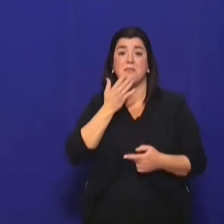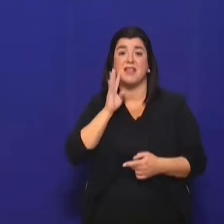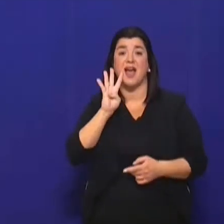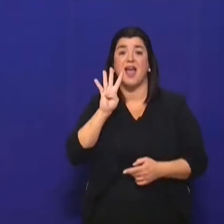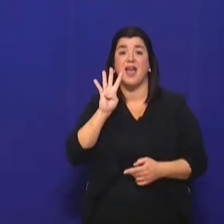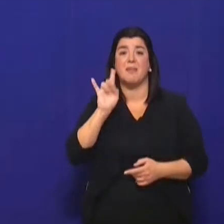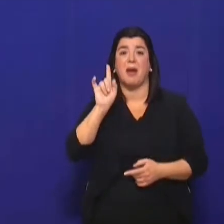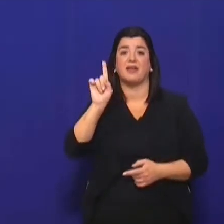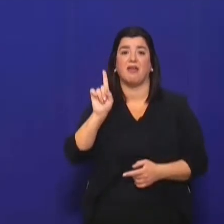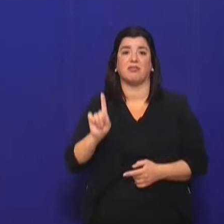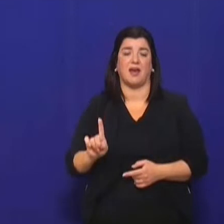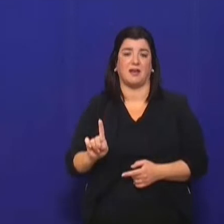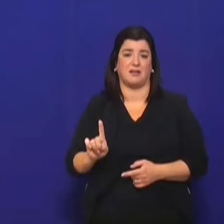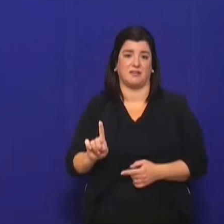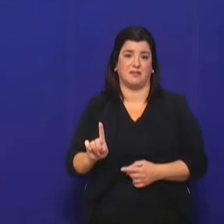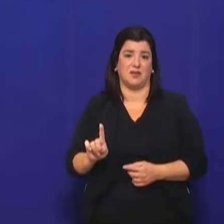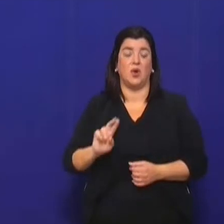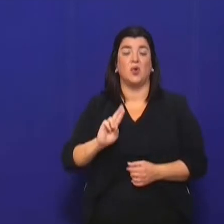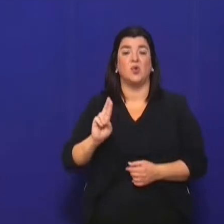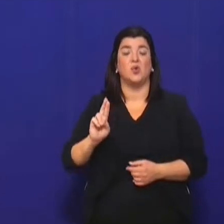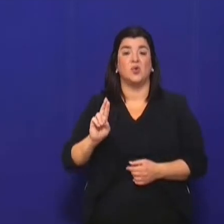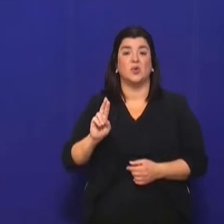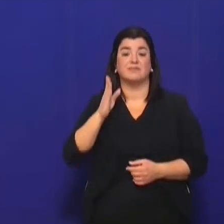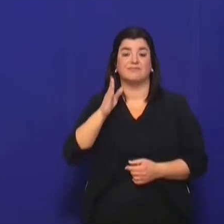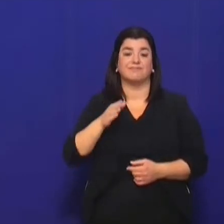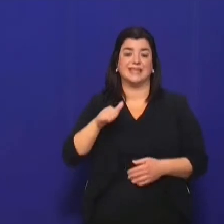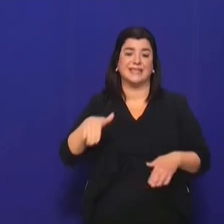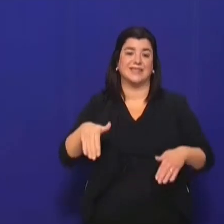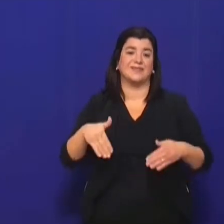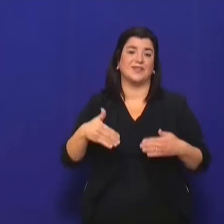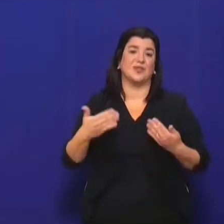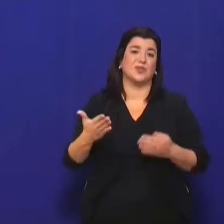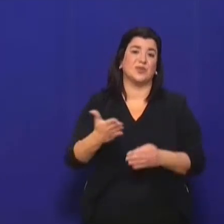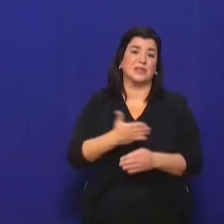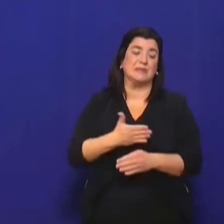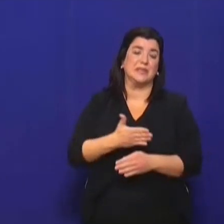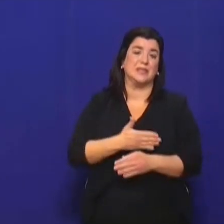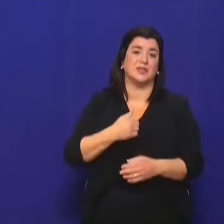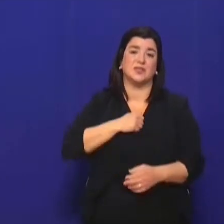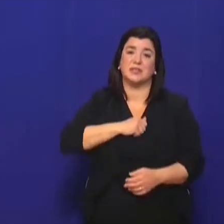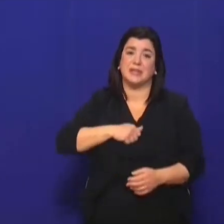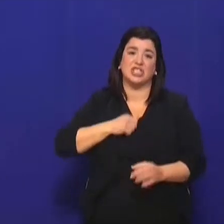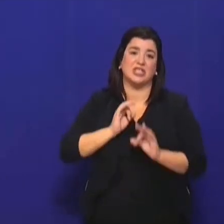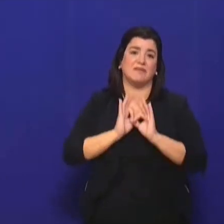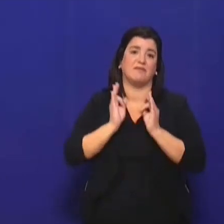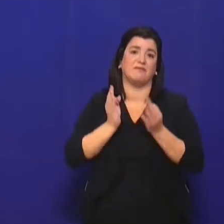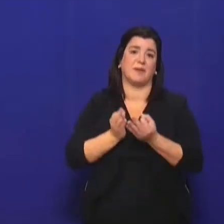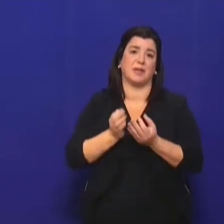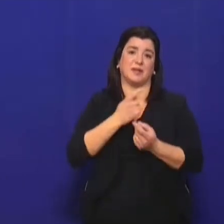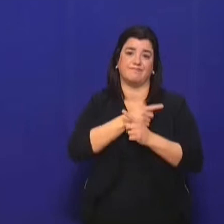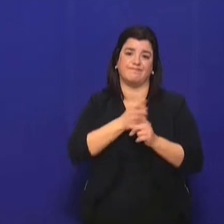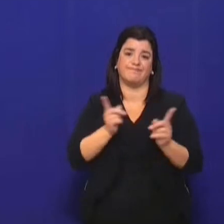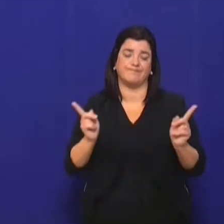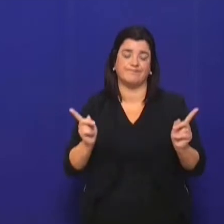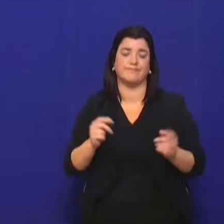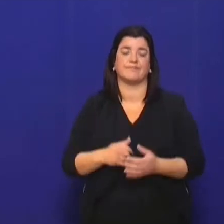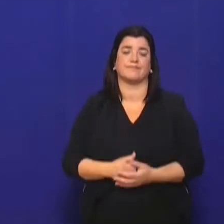ta' Jannar u ħallitna kmieni dal-għodu. Kondoljanza lill-qraba u ħbib ta' din